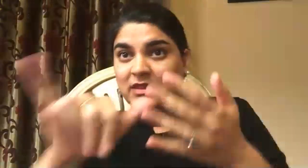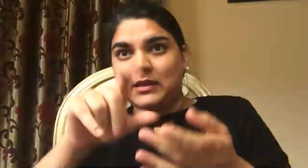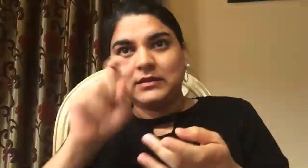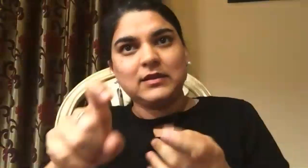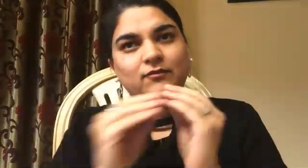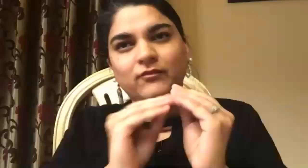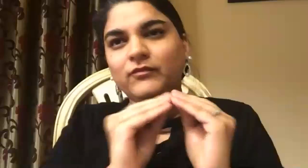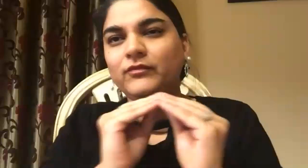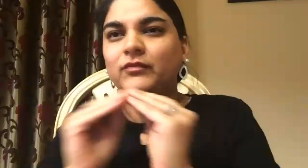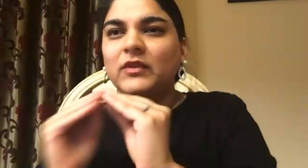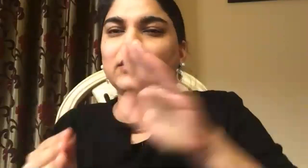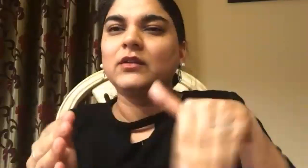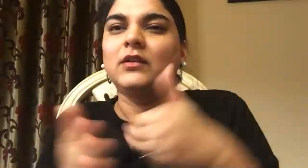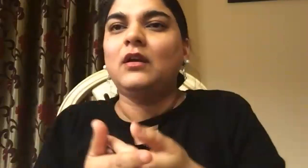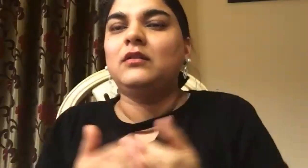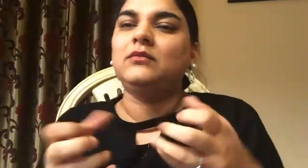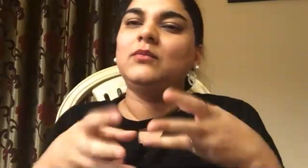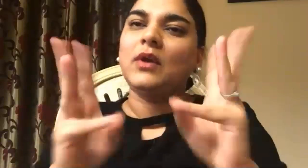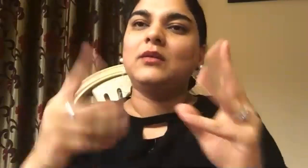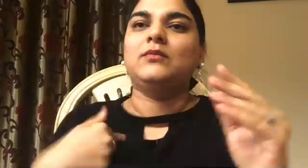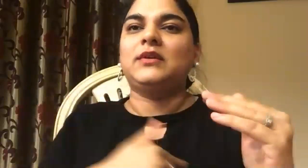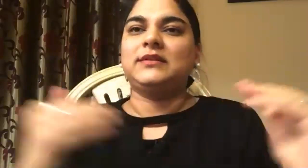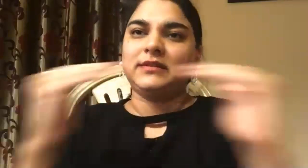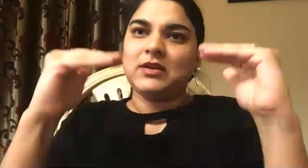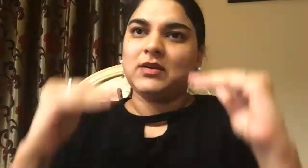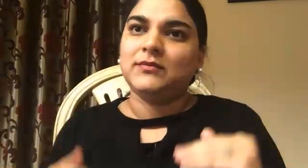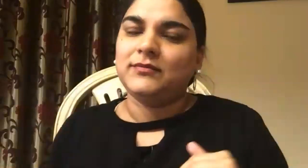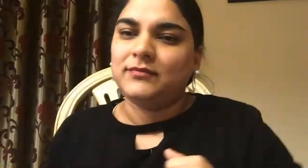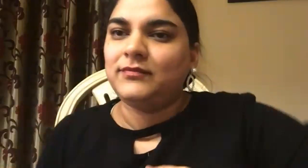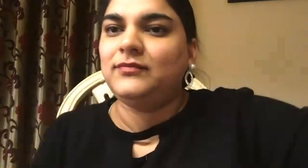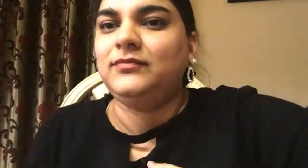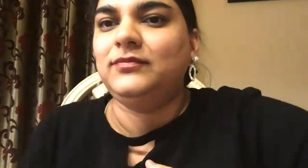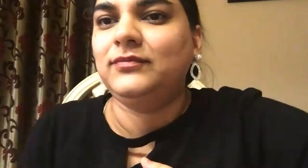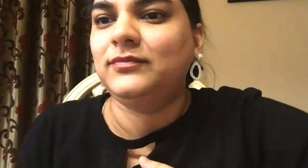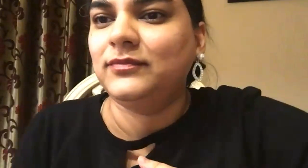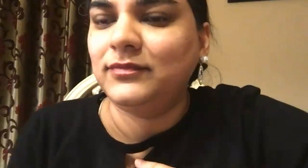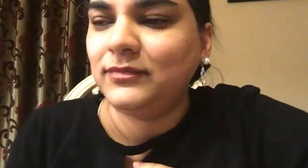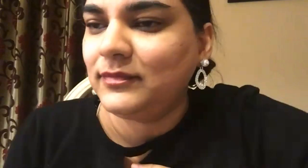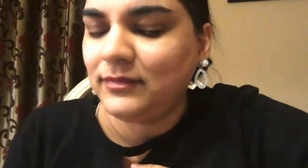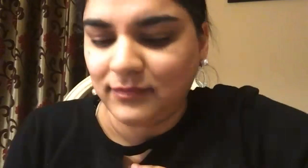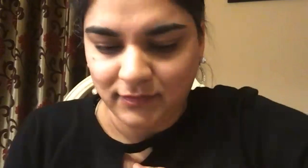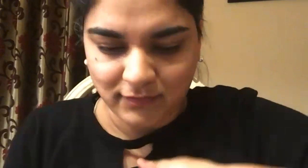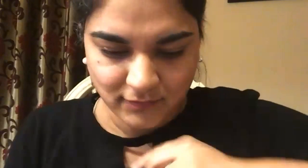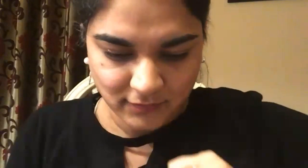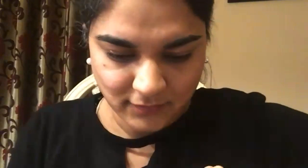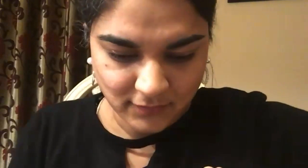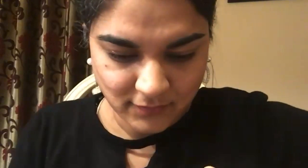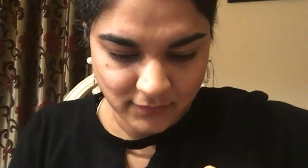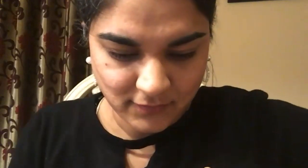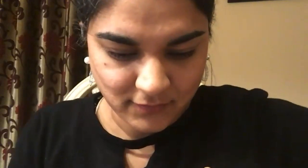I mean, the list is really, like, I mean, these are just some examples of things that could be fixed, that our lives can be seen in we can experience a more equal way of